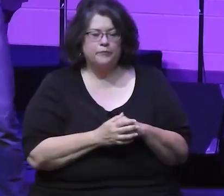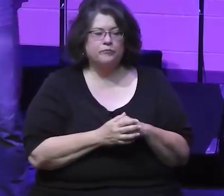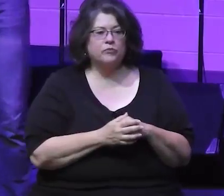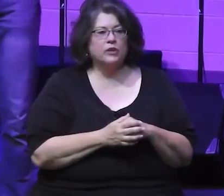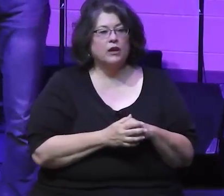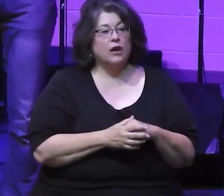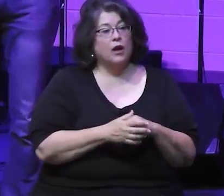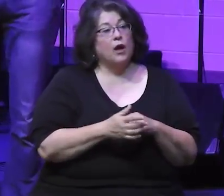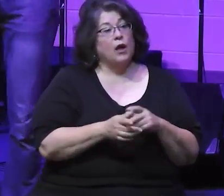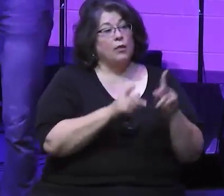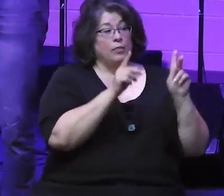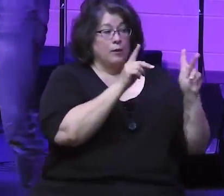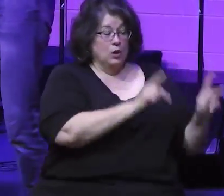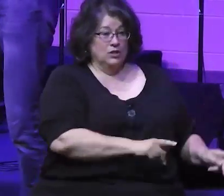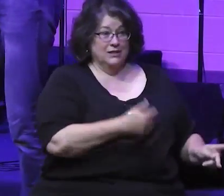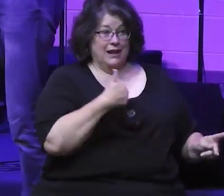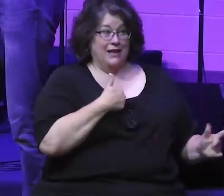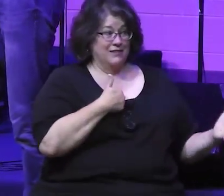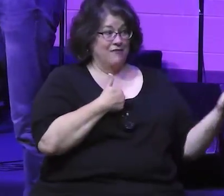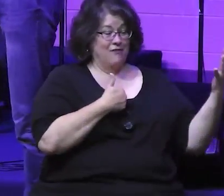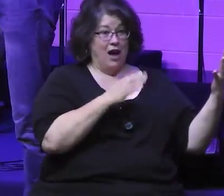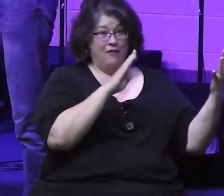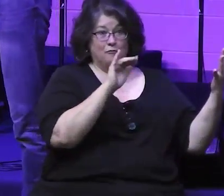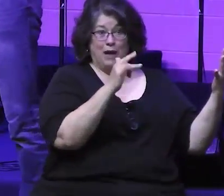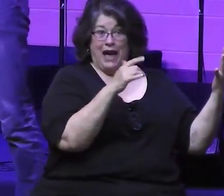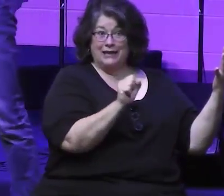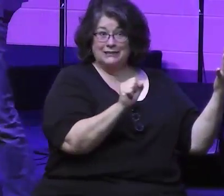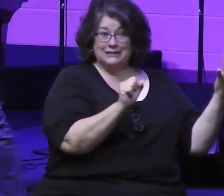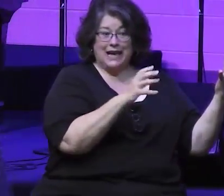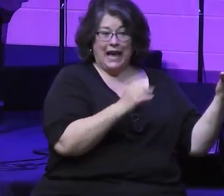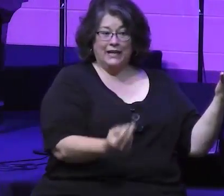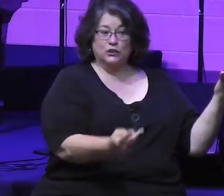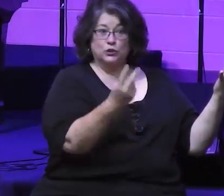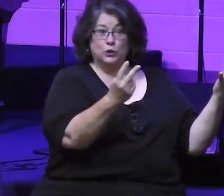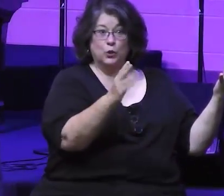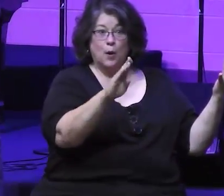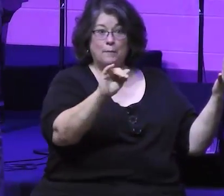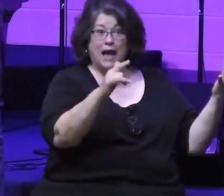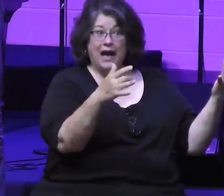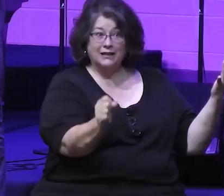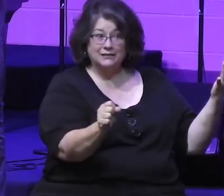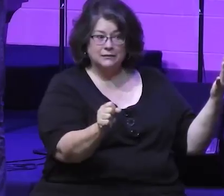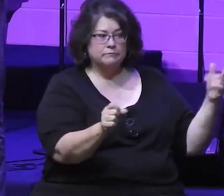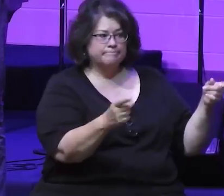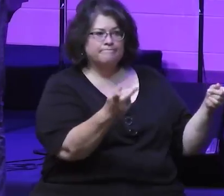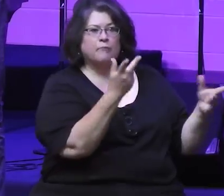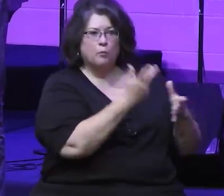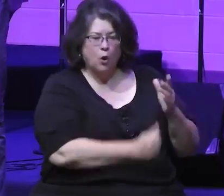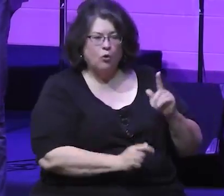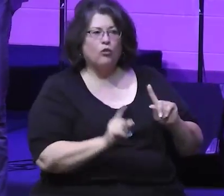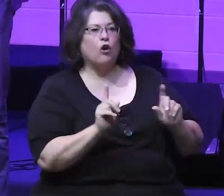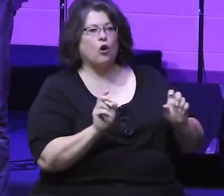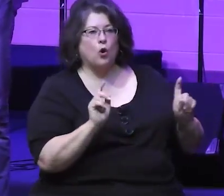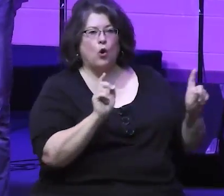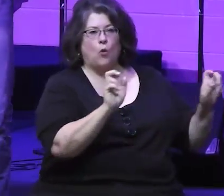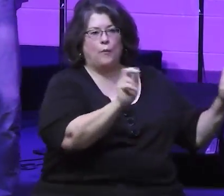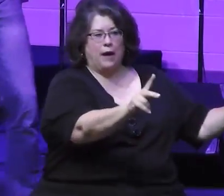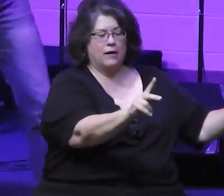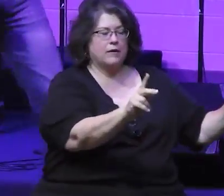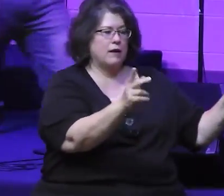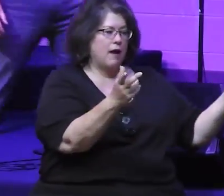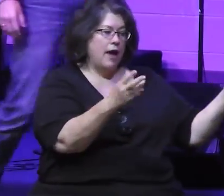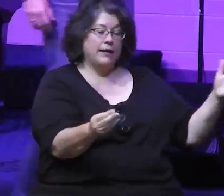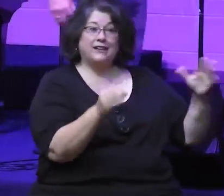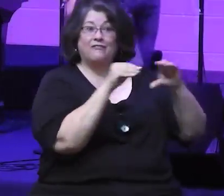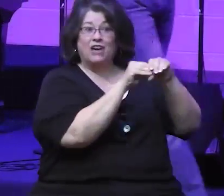one that has the 5 and the one that has the 2 bags of gold, they go out and invest and make a return of 5 and 2 bags of gold.